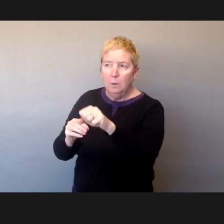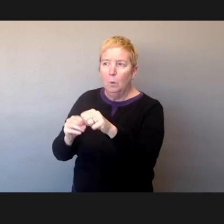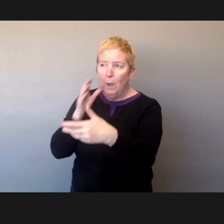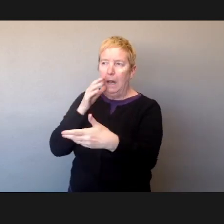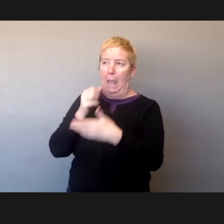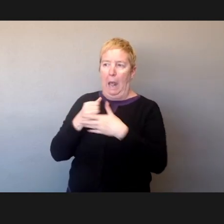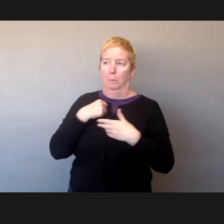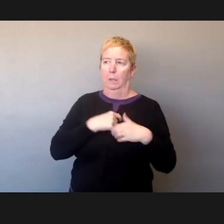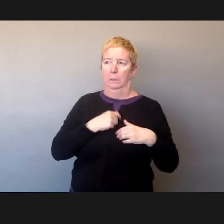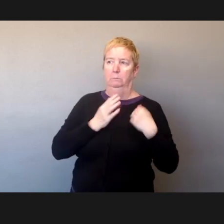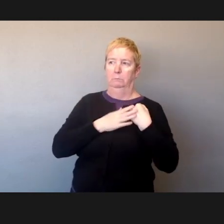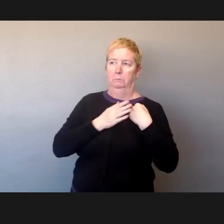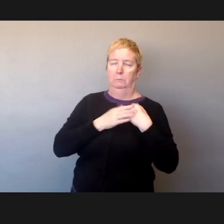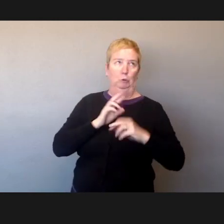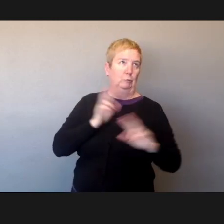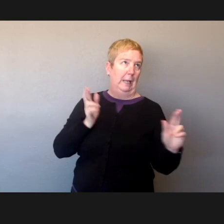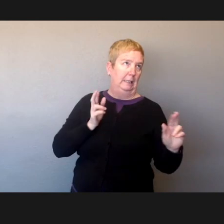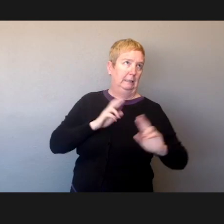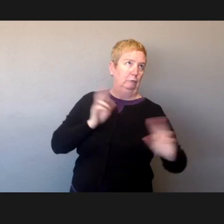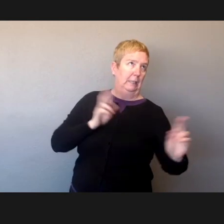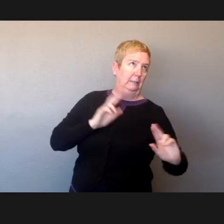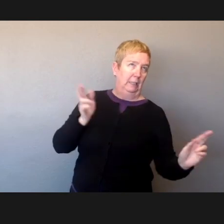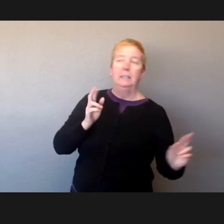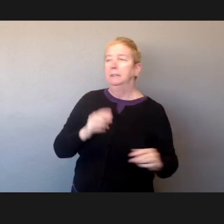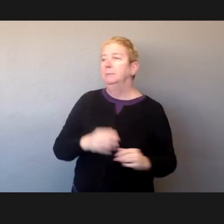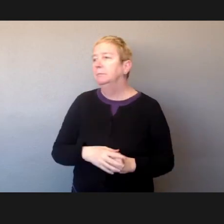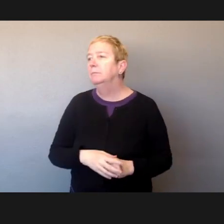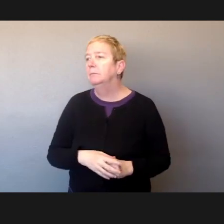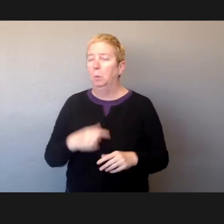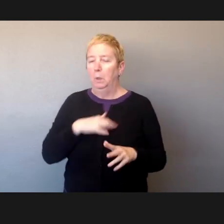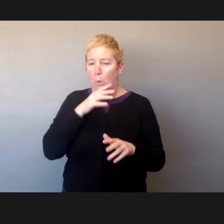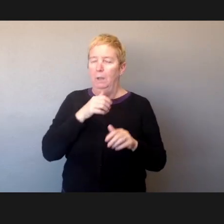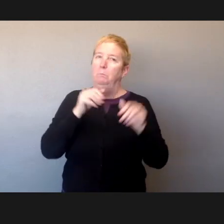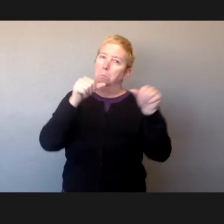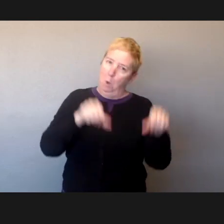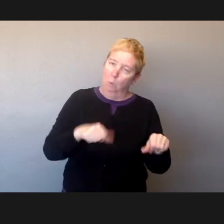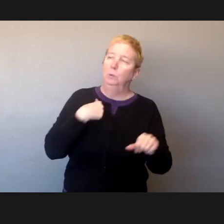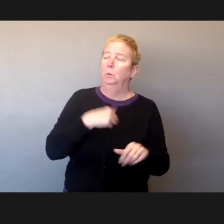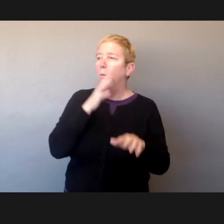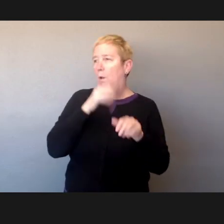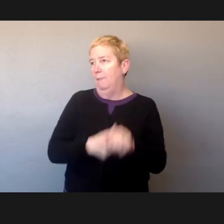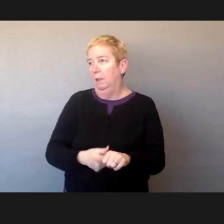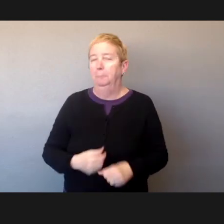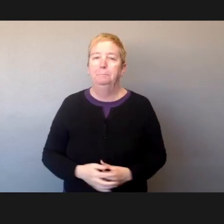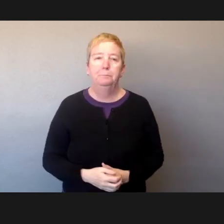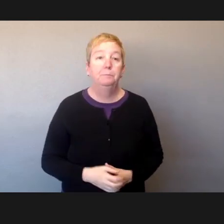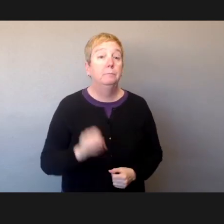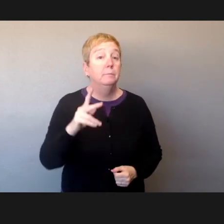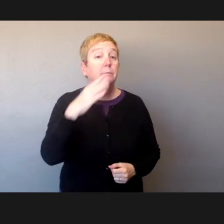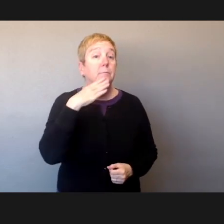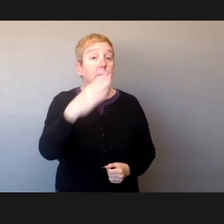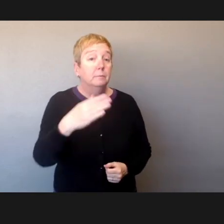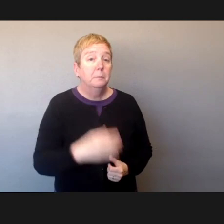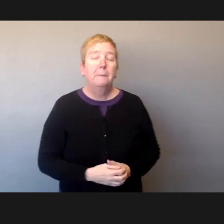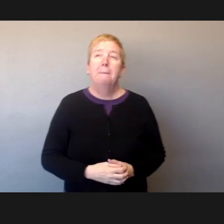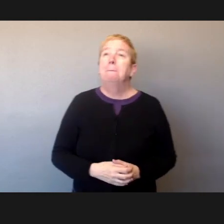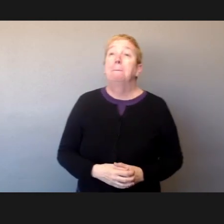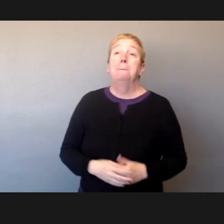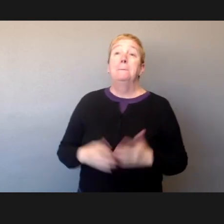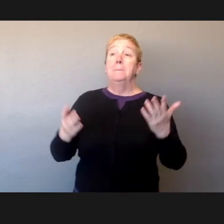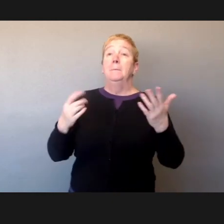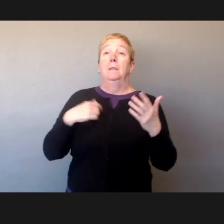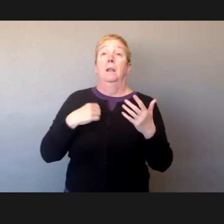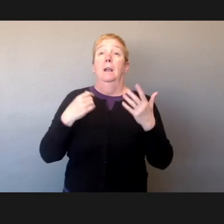regard. And we're still posting them and we'll still follow them. Thanks. Okay, Jody. Well, I just really want to thank